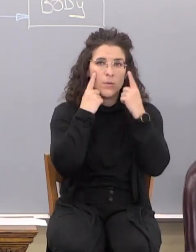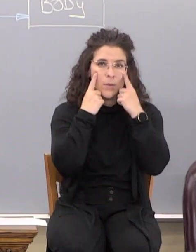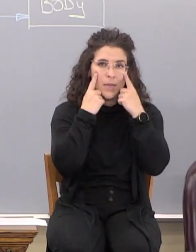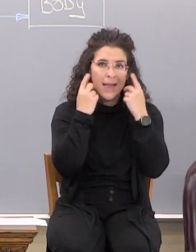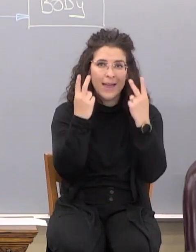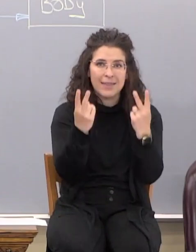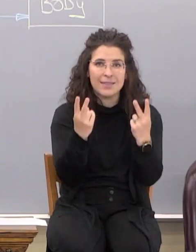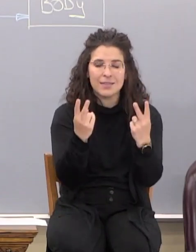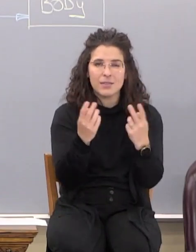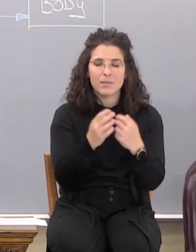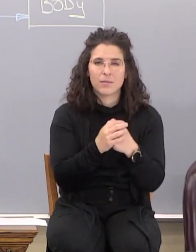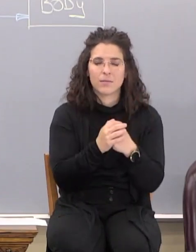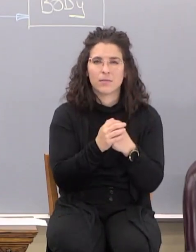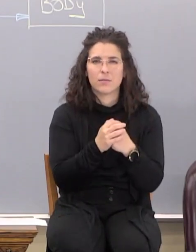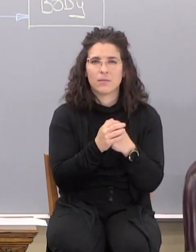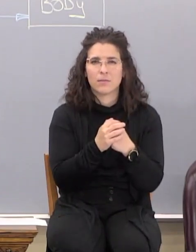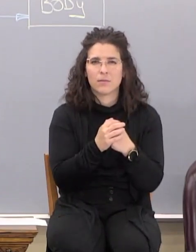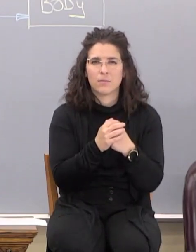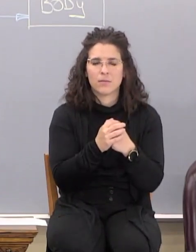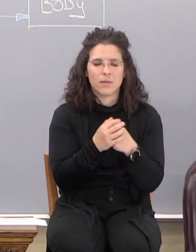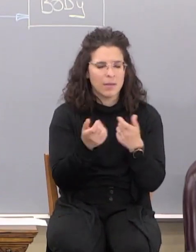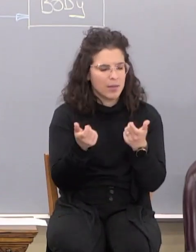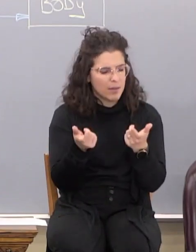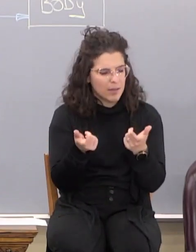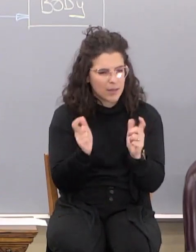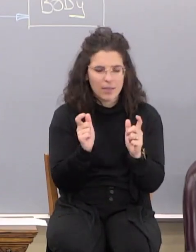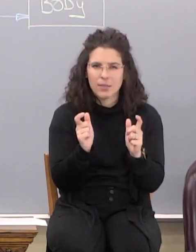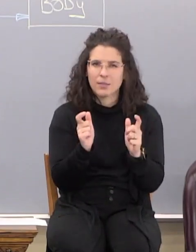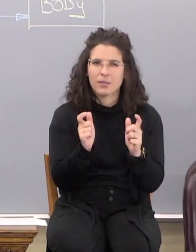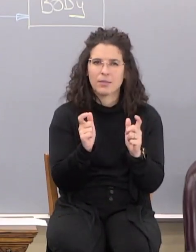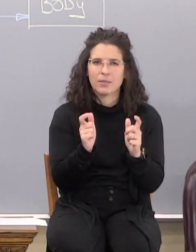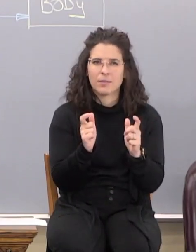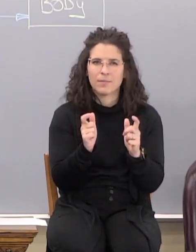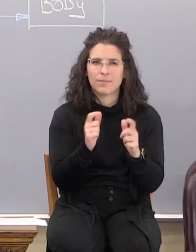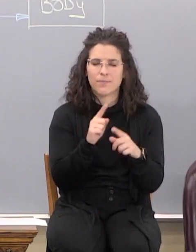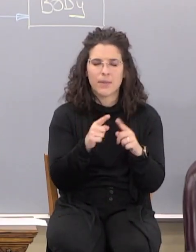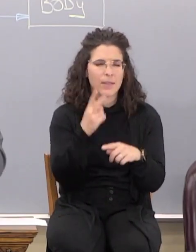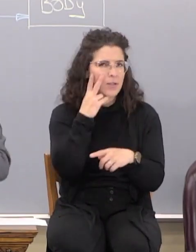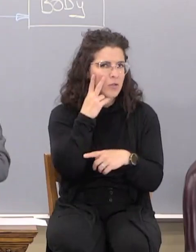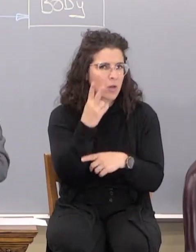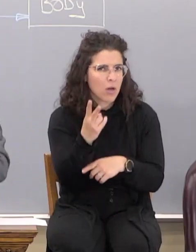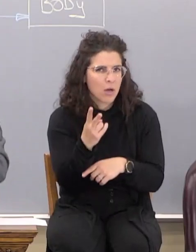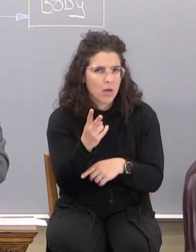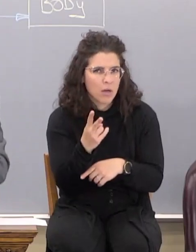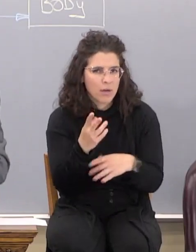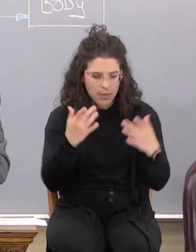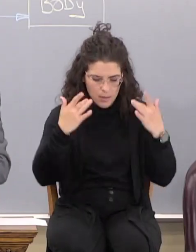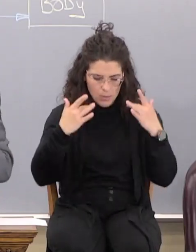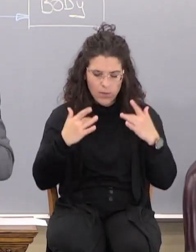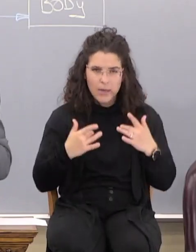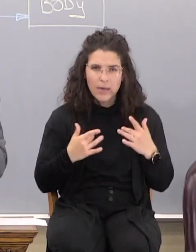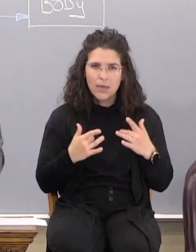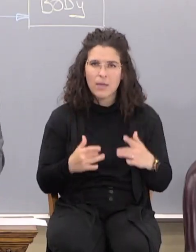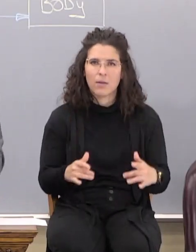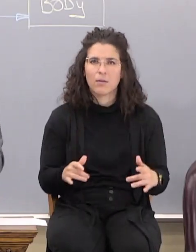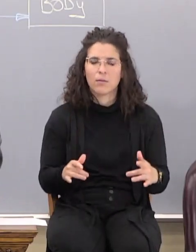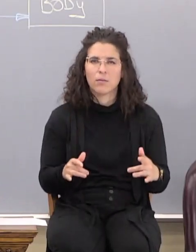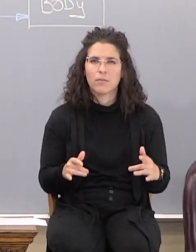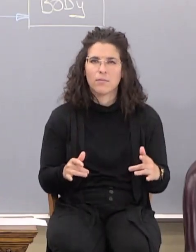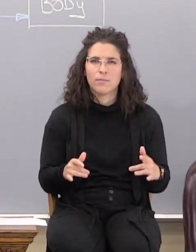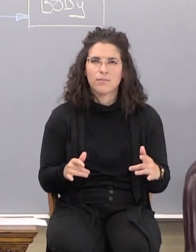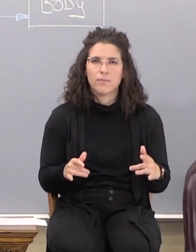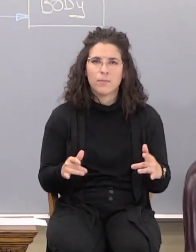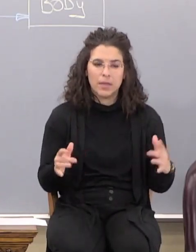eyes. The instant that they saw that they were naked,